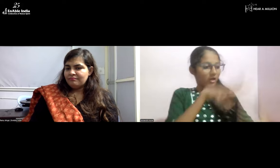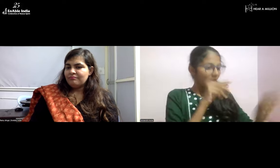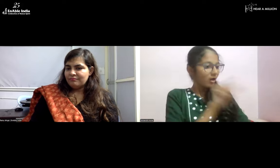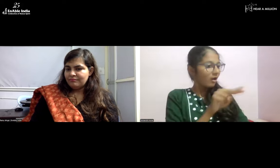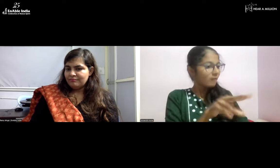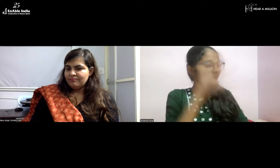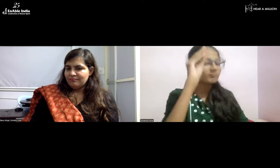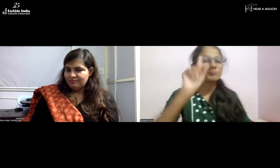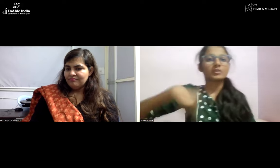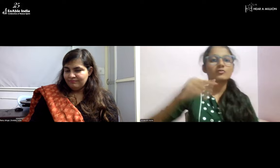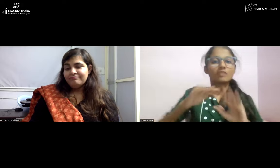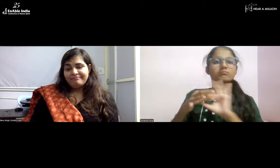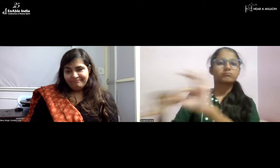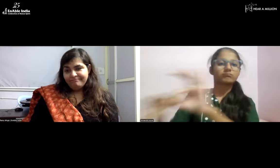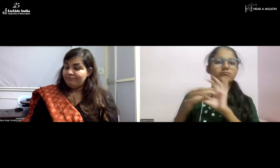And